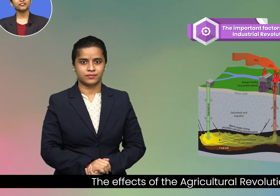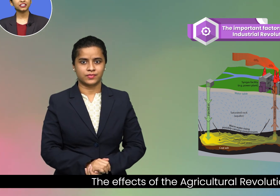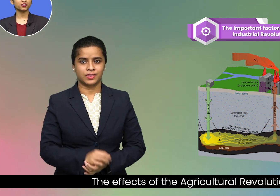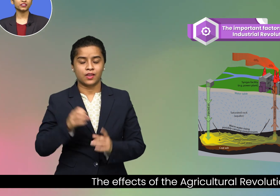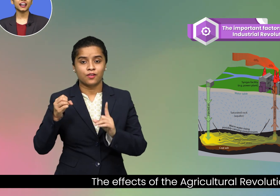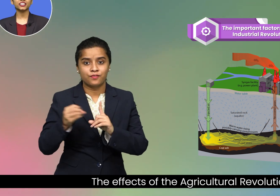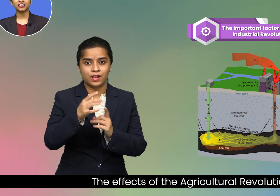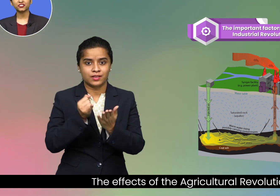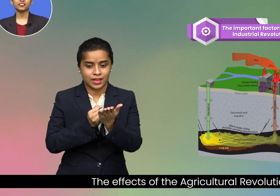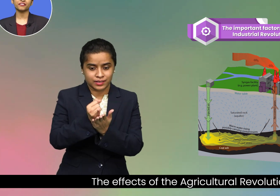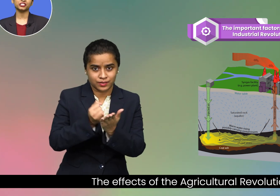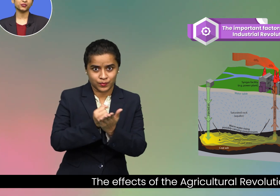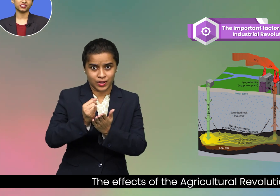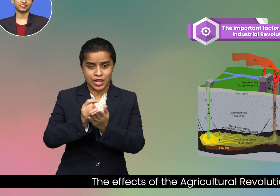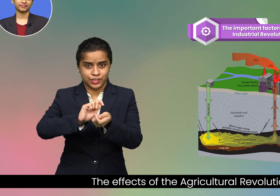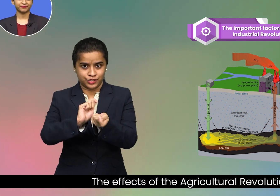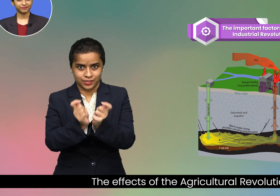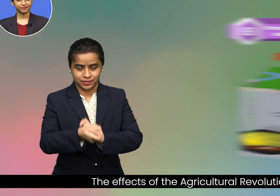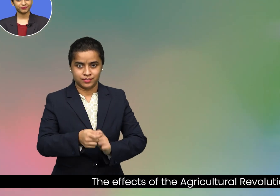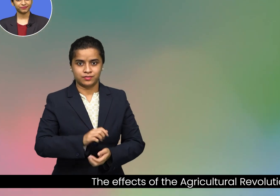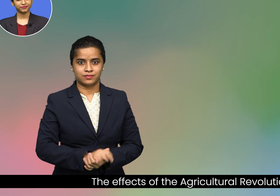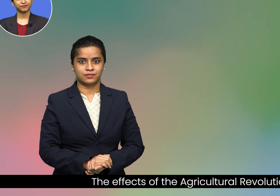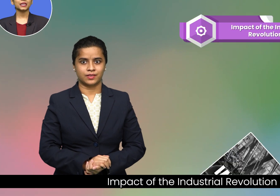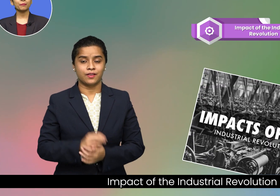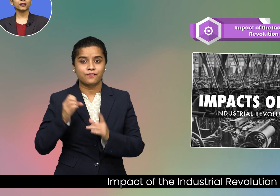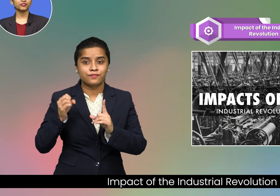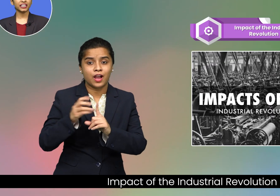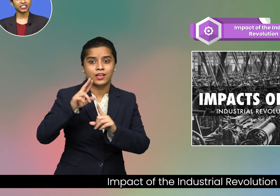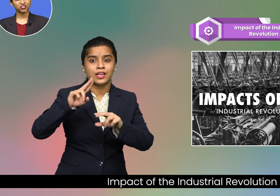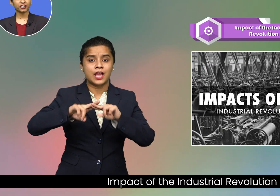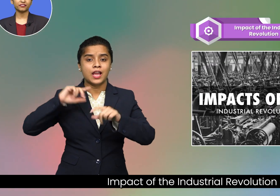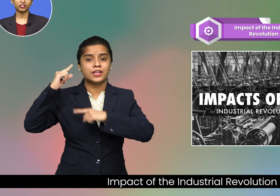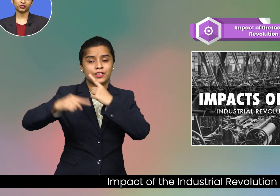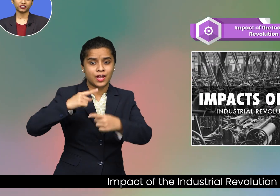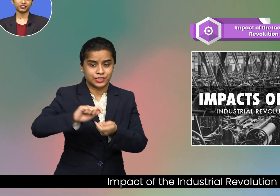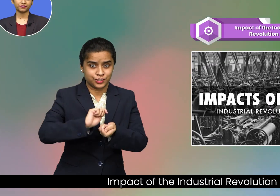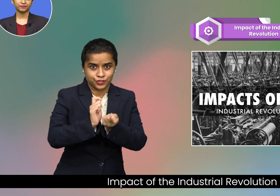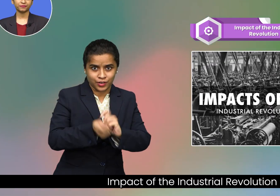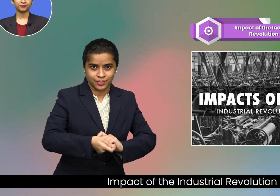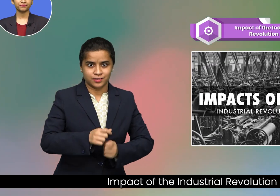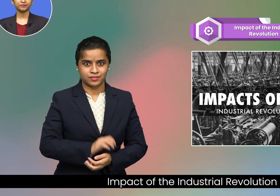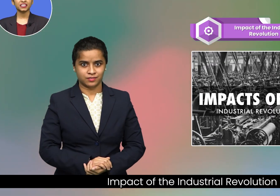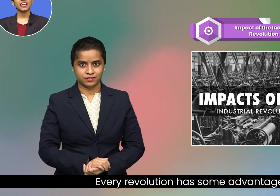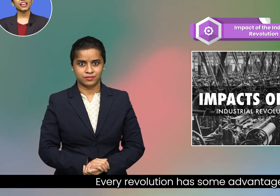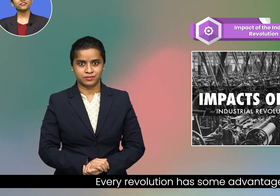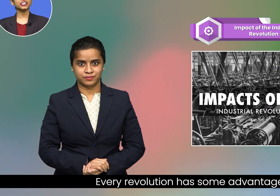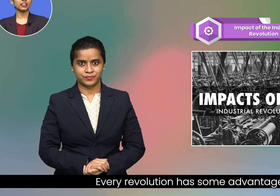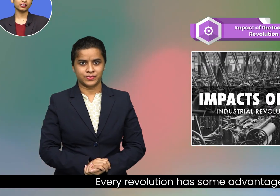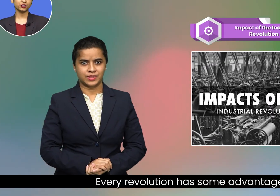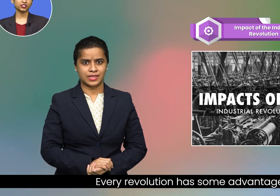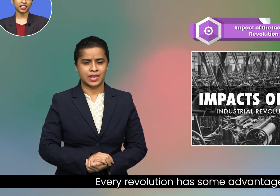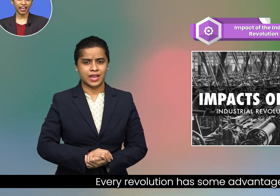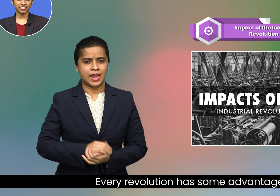The effects of the agricultural revolution. Impact of the industrial revolution.